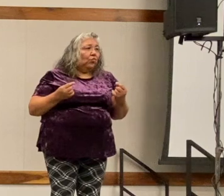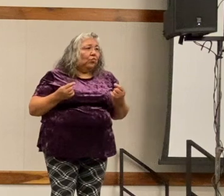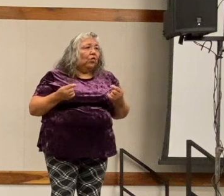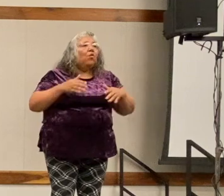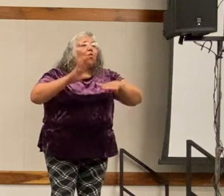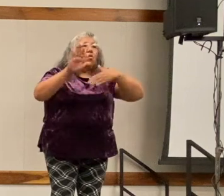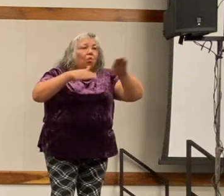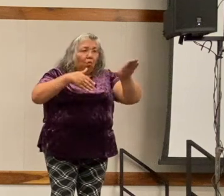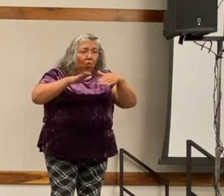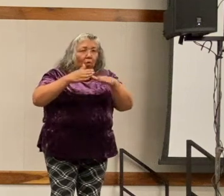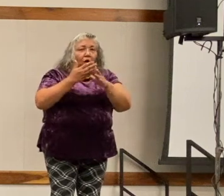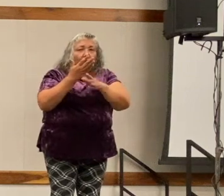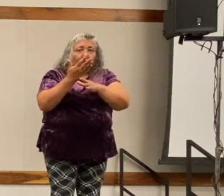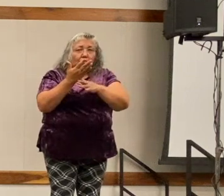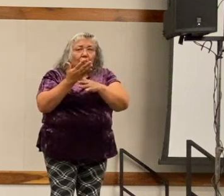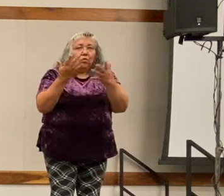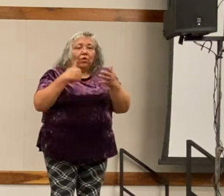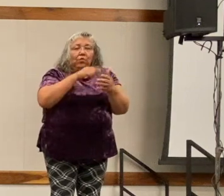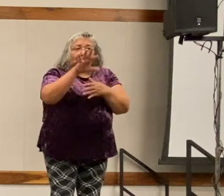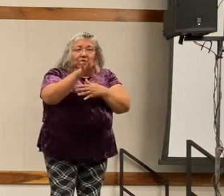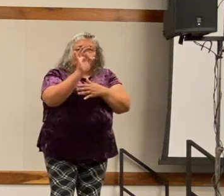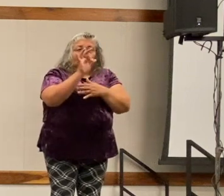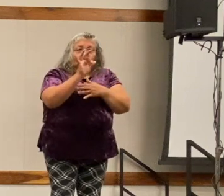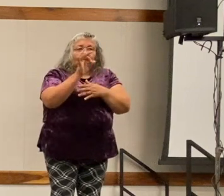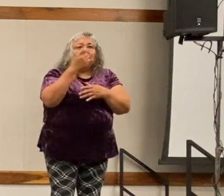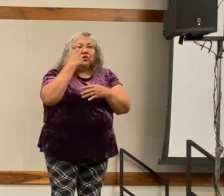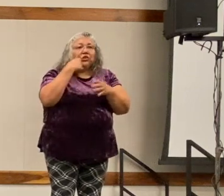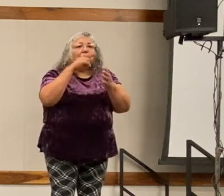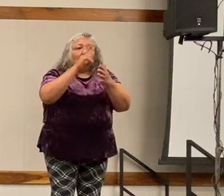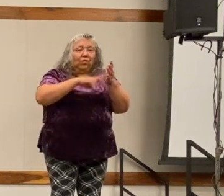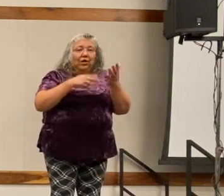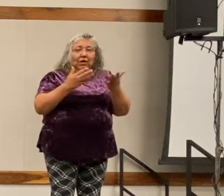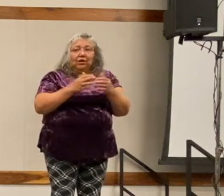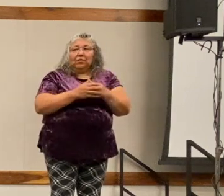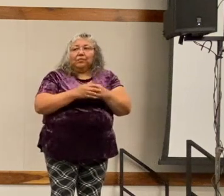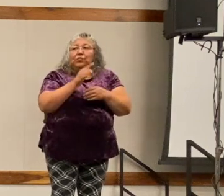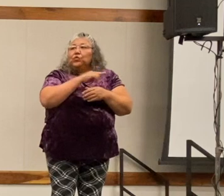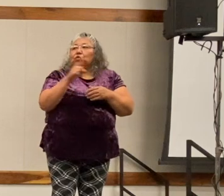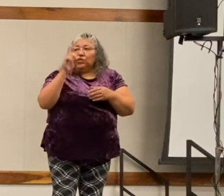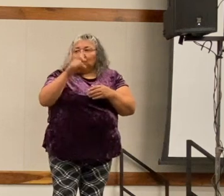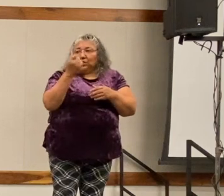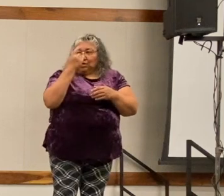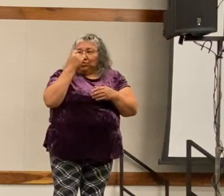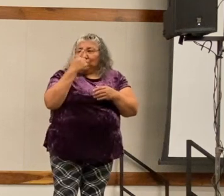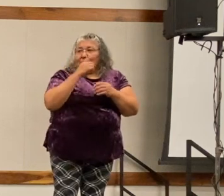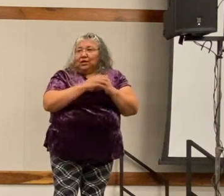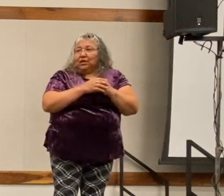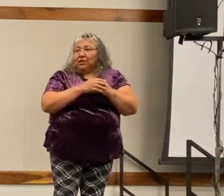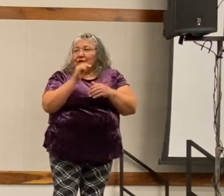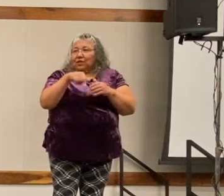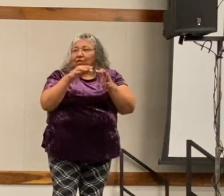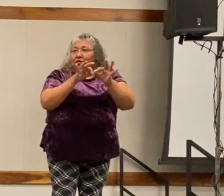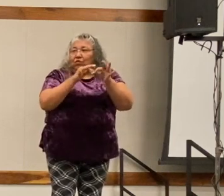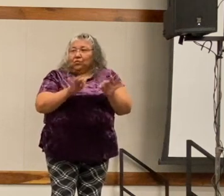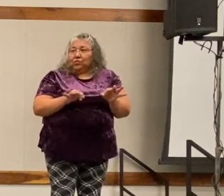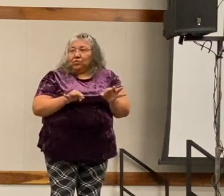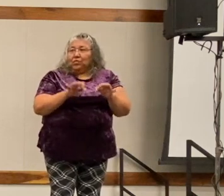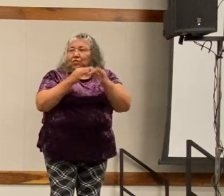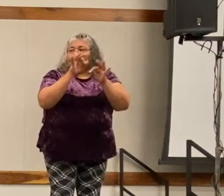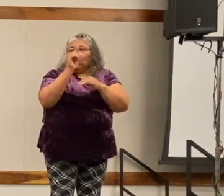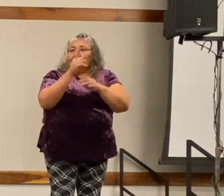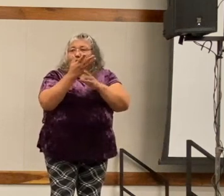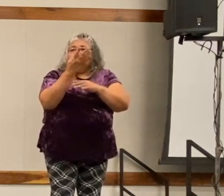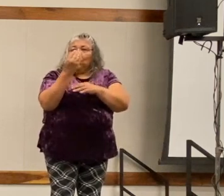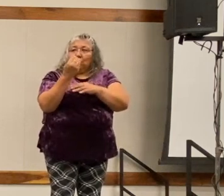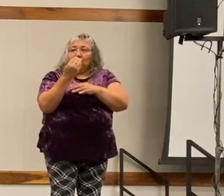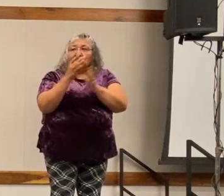you through what we just discovered here, what we just read here. And you need to understand that in this scripture, verses 1 through